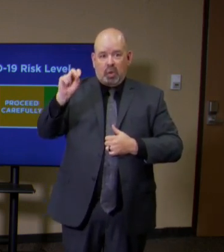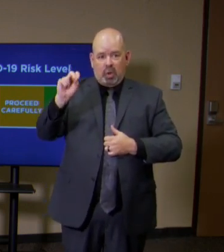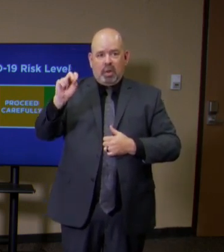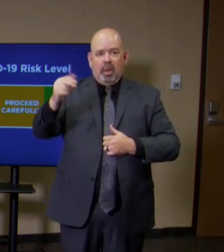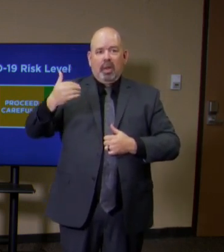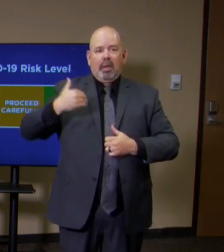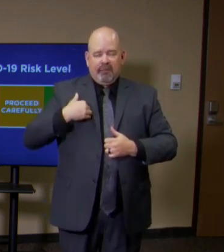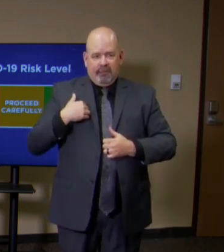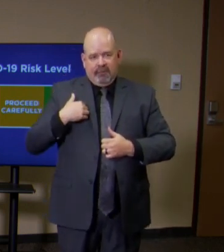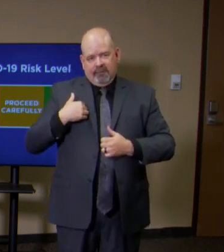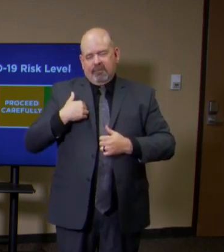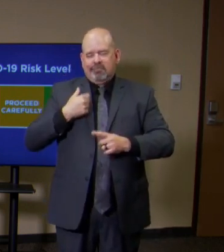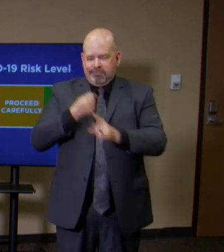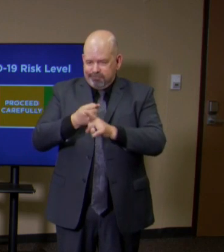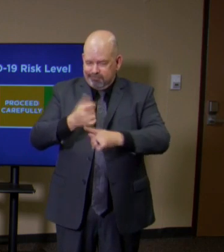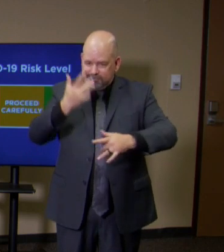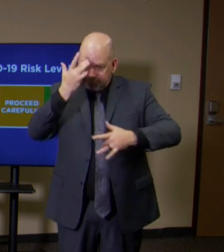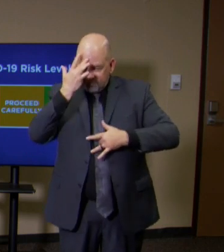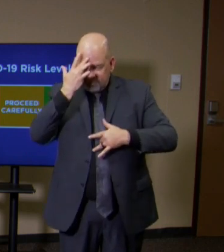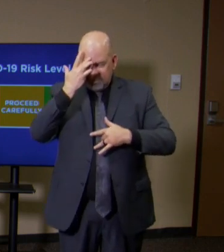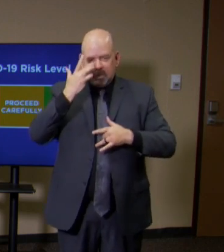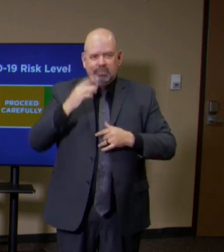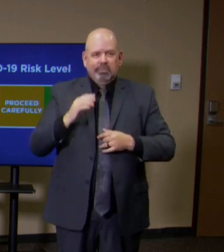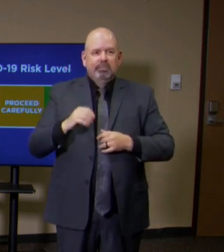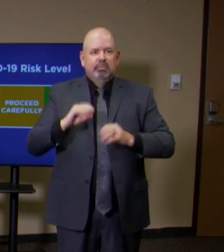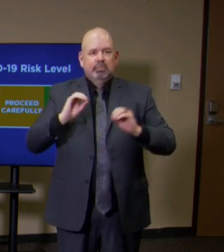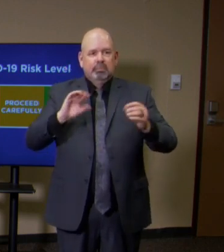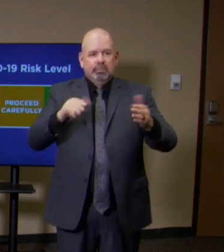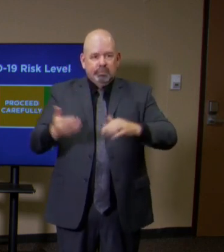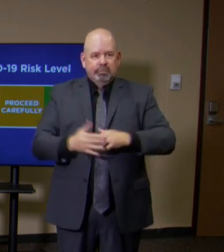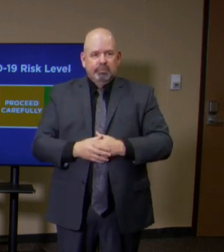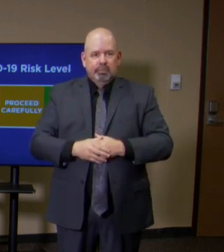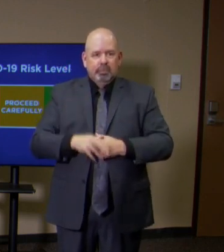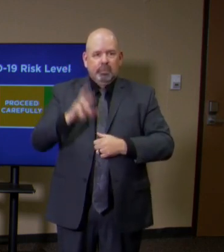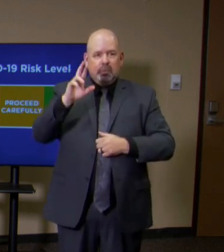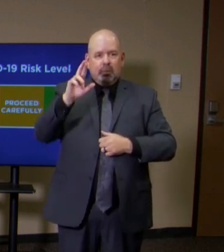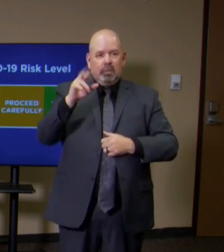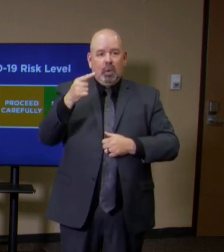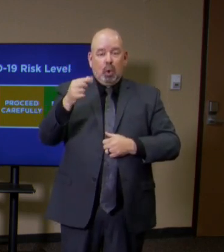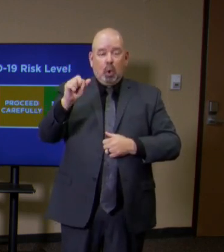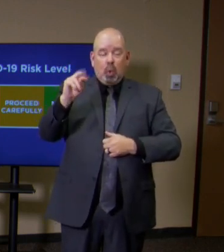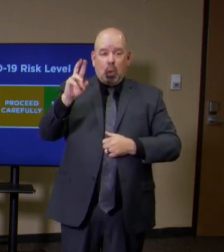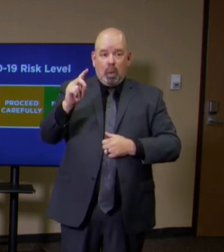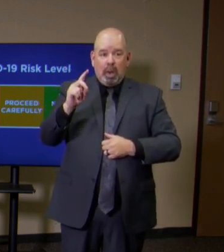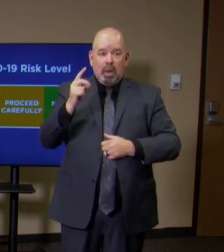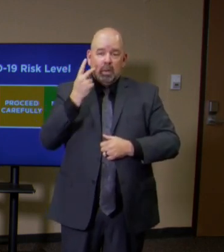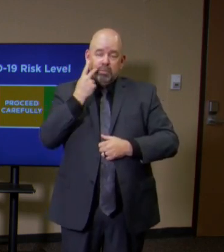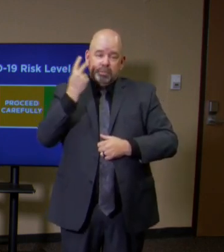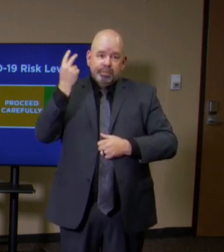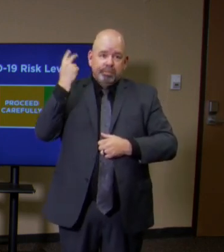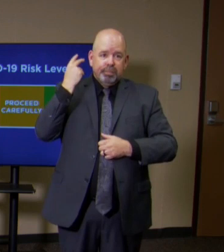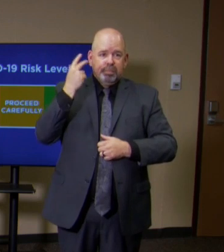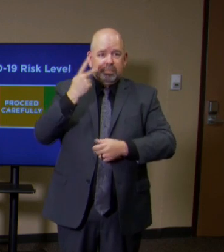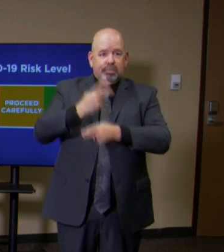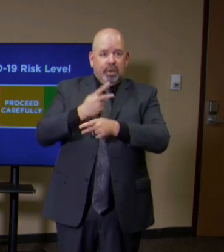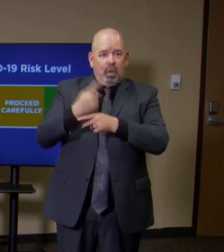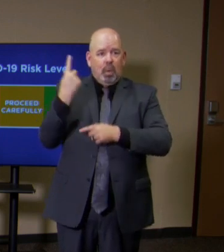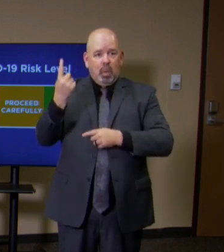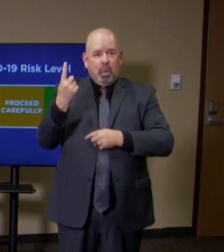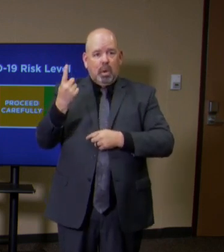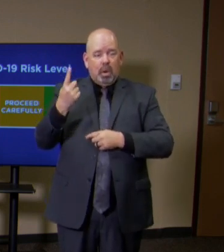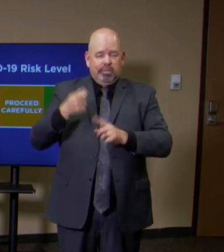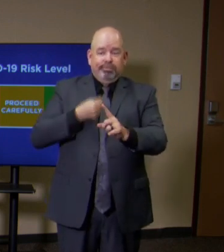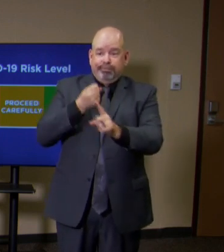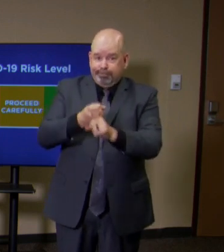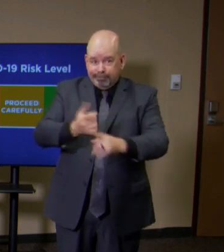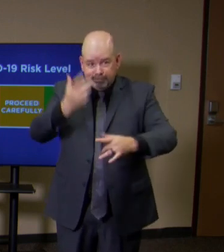deaths. Grand Brook Memory Care has 1 resident and 1 death. Lake West